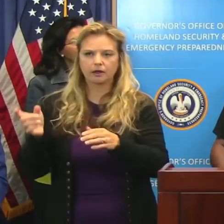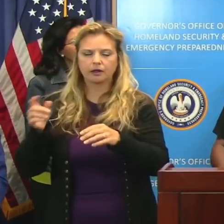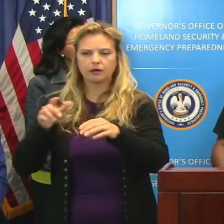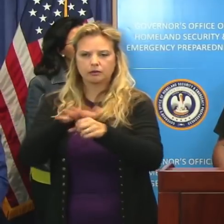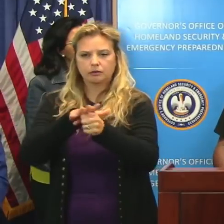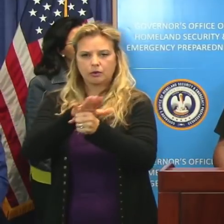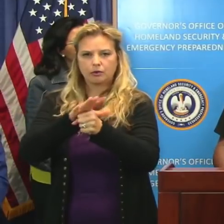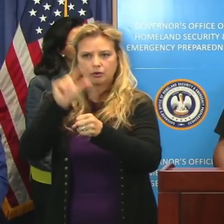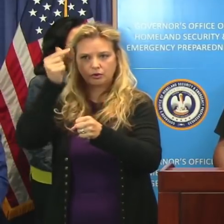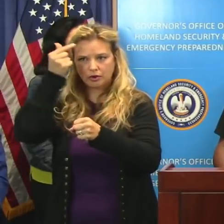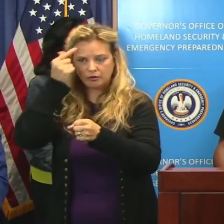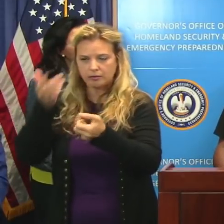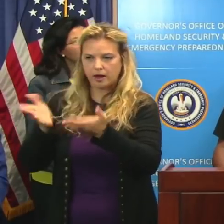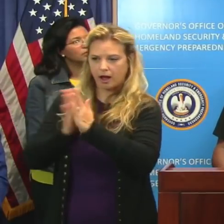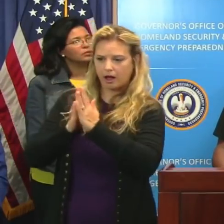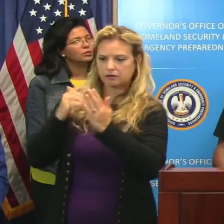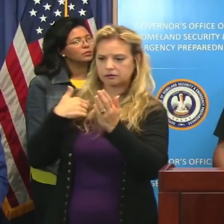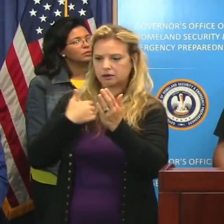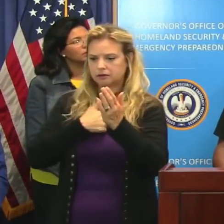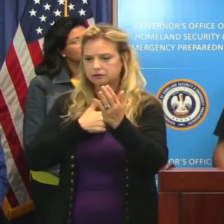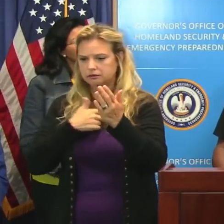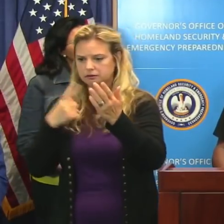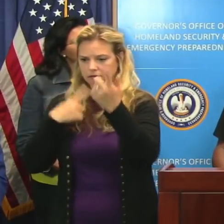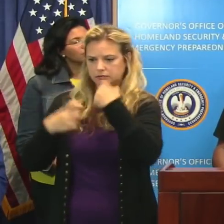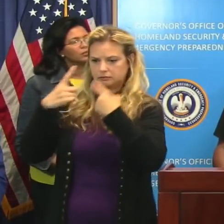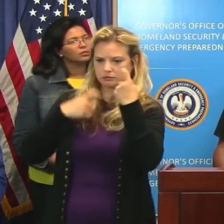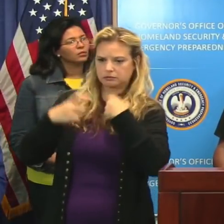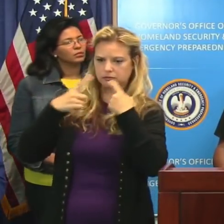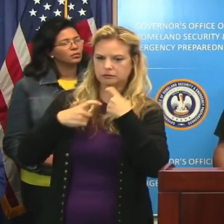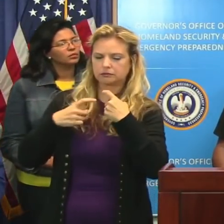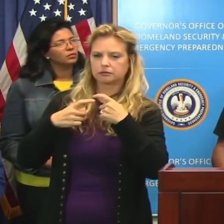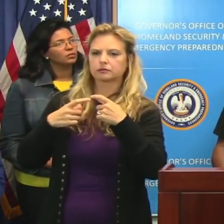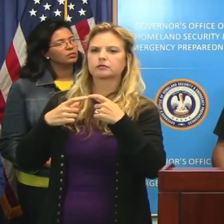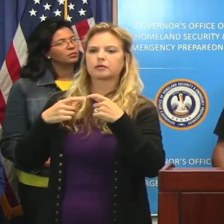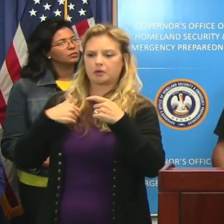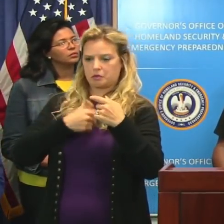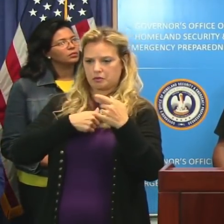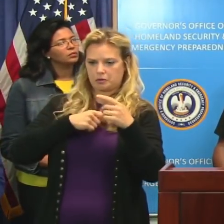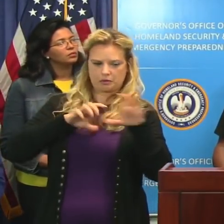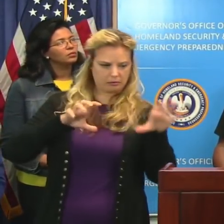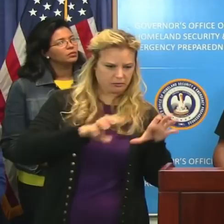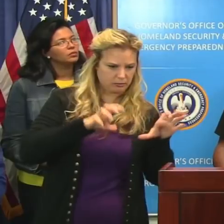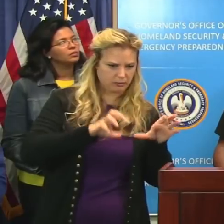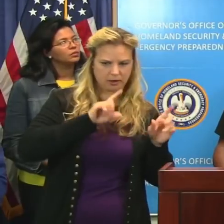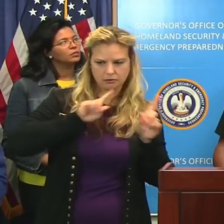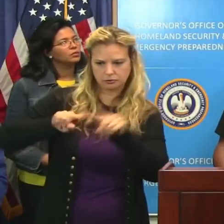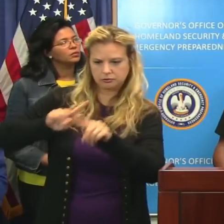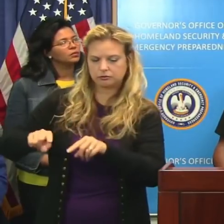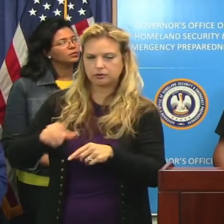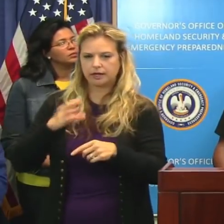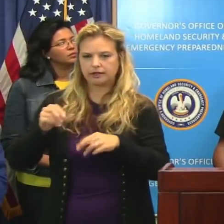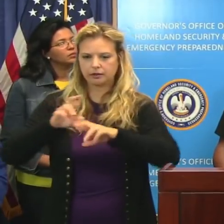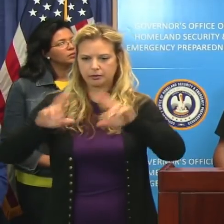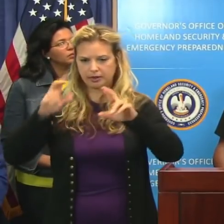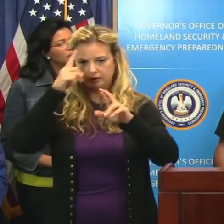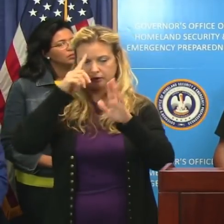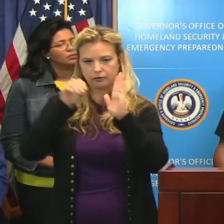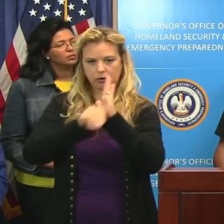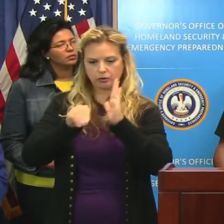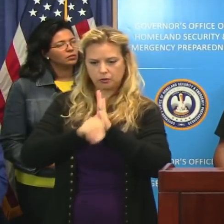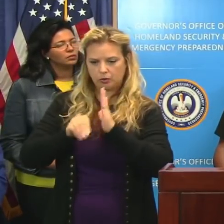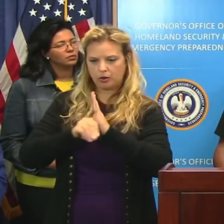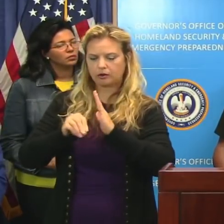government. It started this morning with traffic getting off of Grand Isle post-Labor Day, and then also pre-positioning assets for New Orleans in terms of